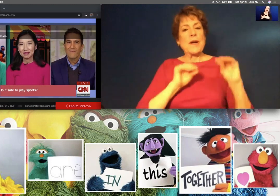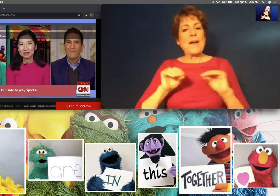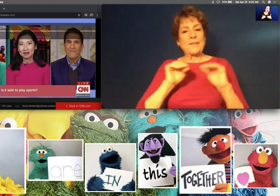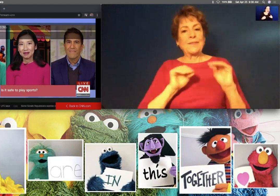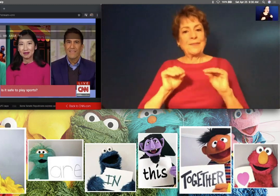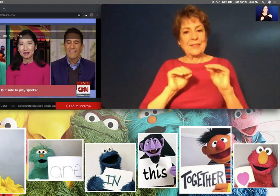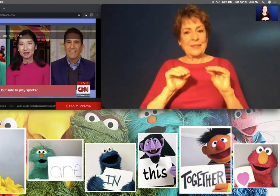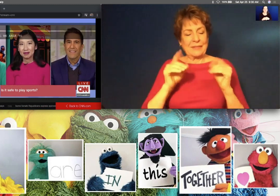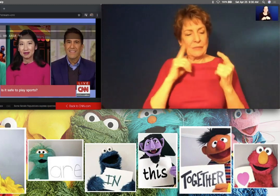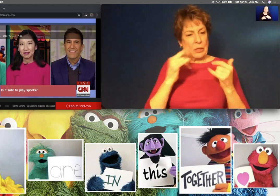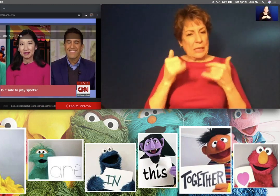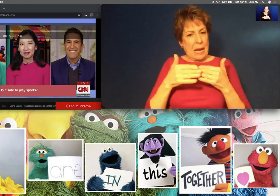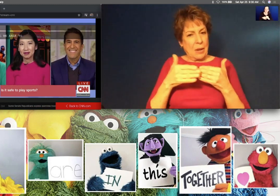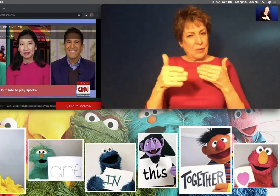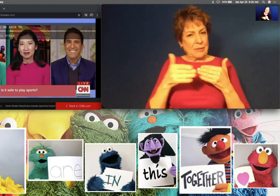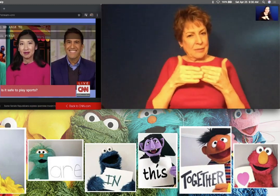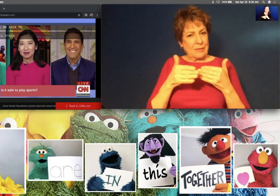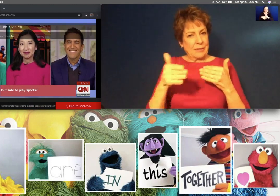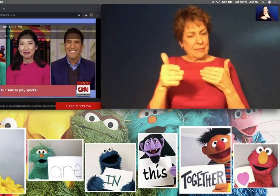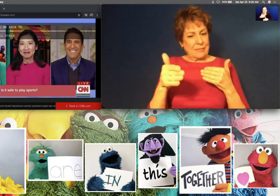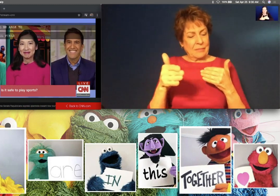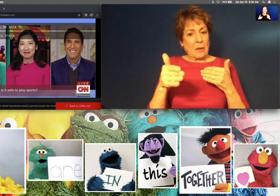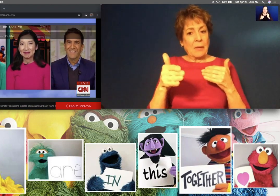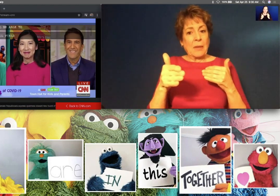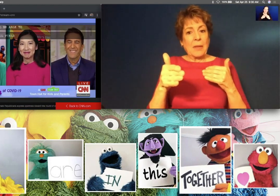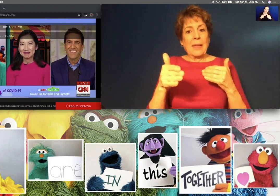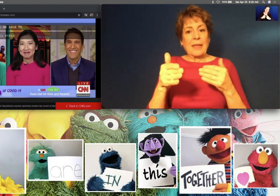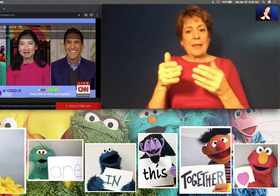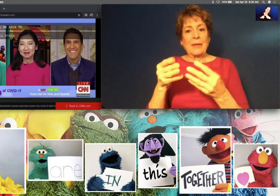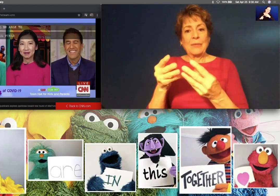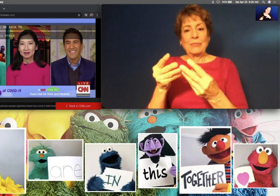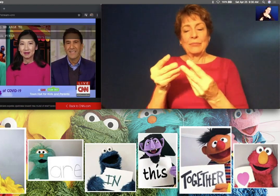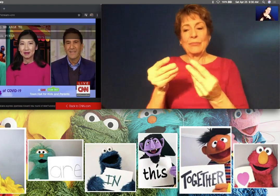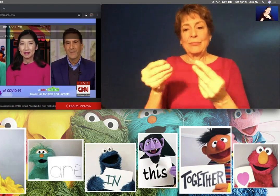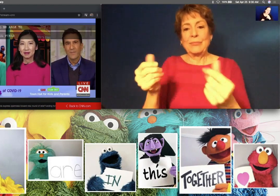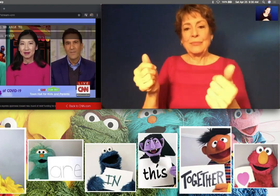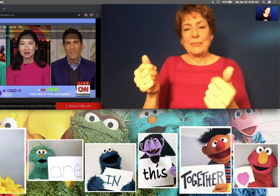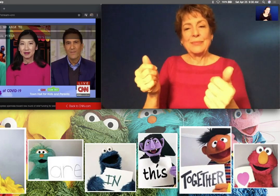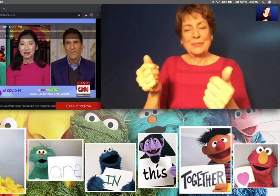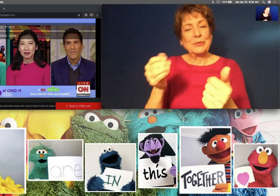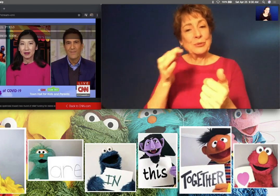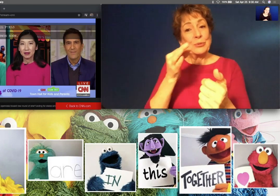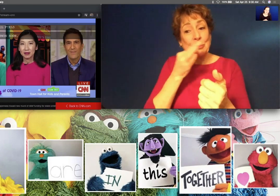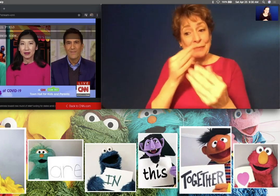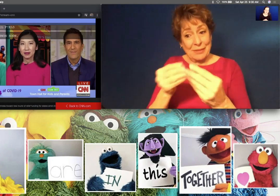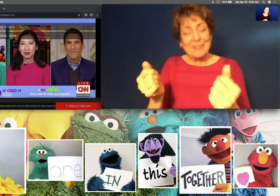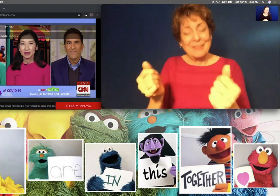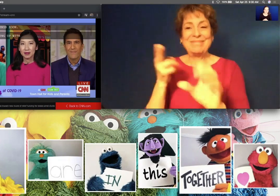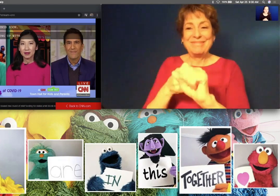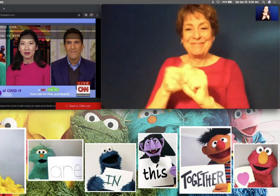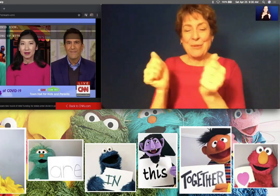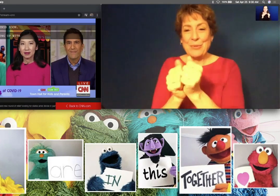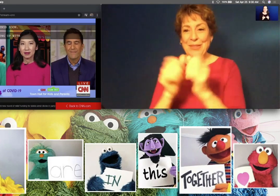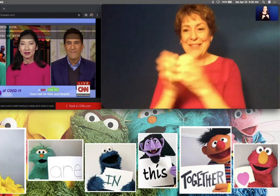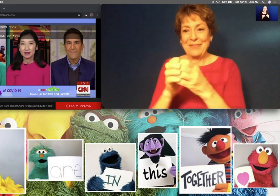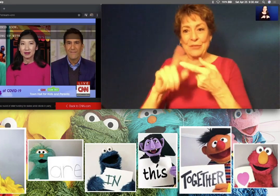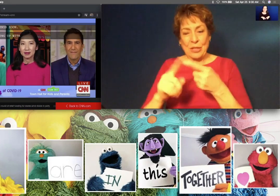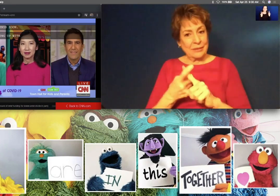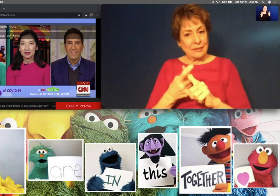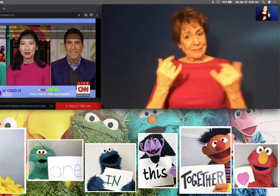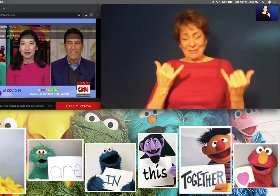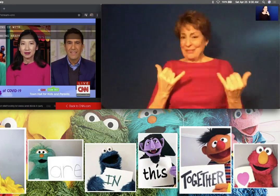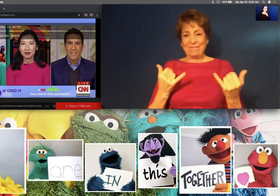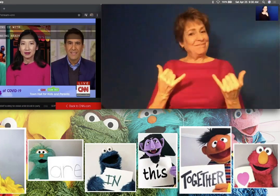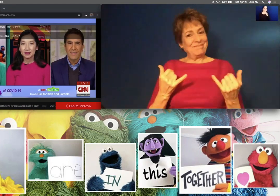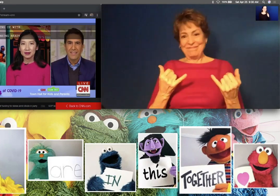up the spring training, right? And then we're ready to go. We have another question from a 10-year-old. This is 10-year-old Sophia from Cumming, Georgia, who